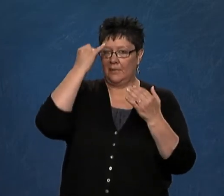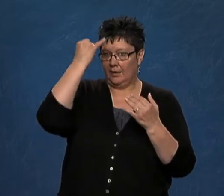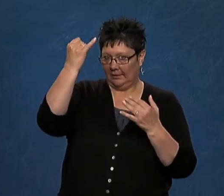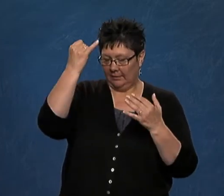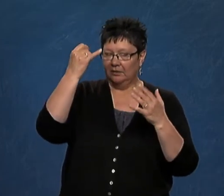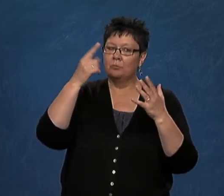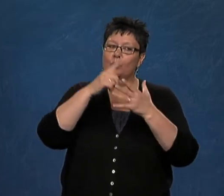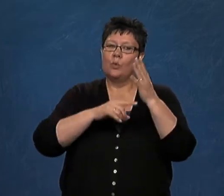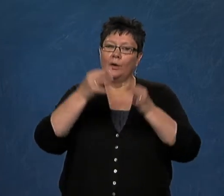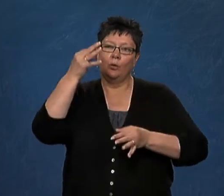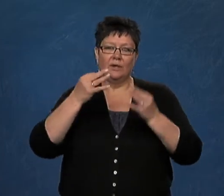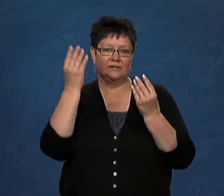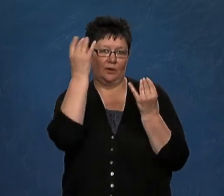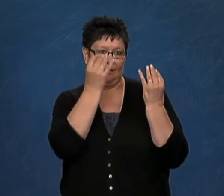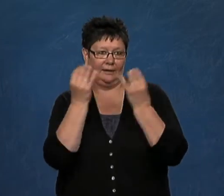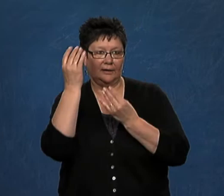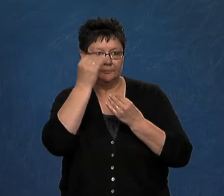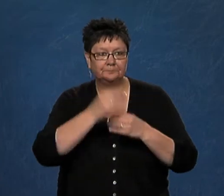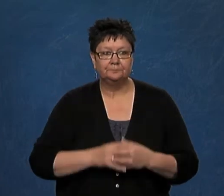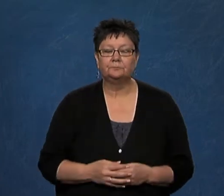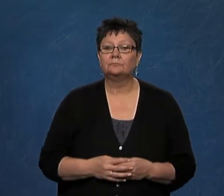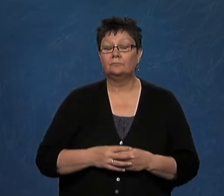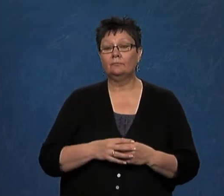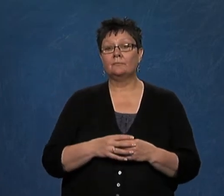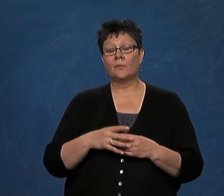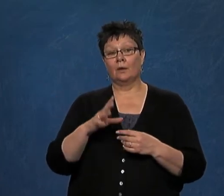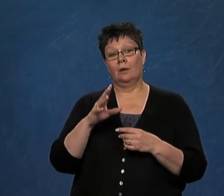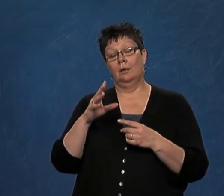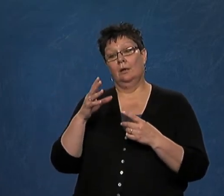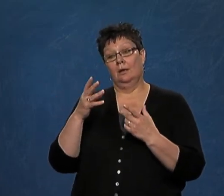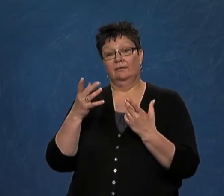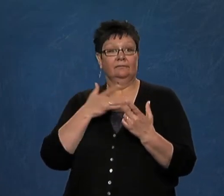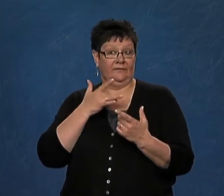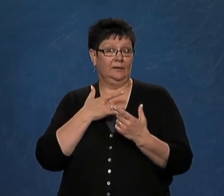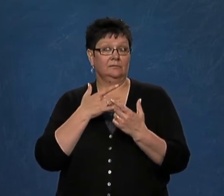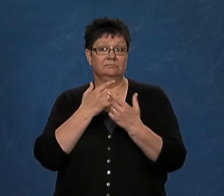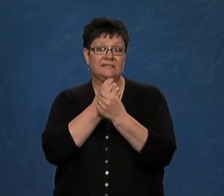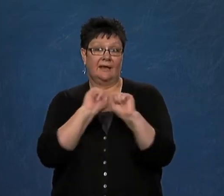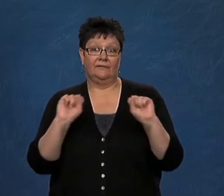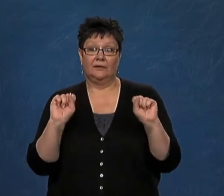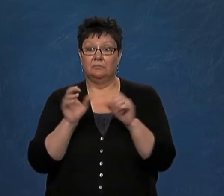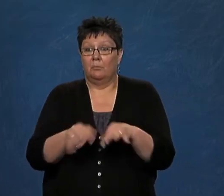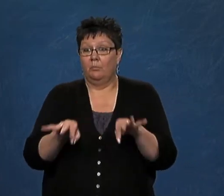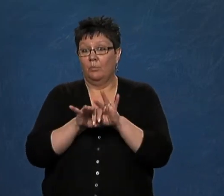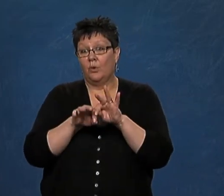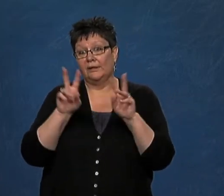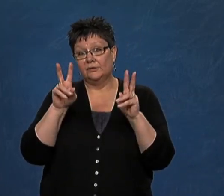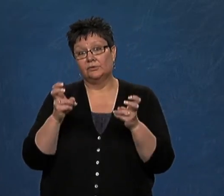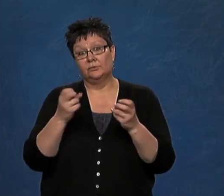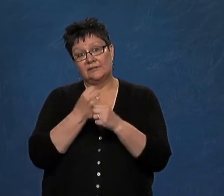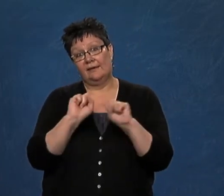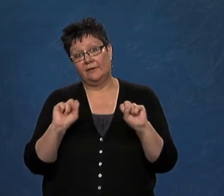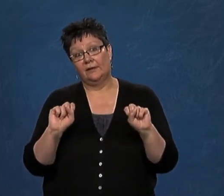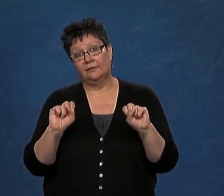answer, but I can give you some ideas of what the courts are thinking about. Well, of course,